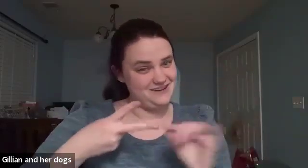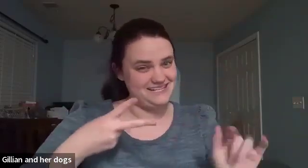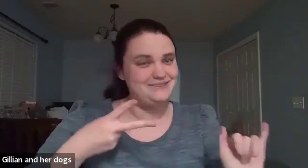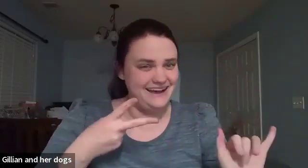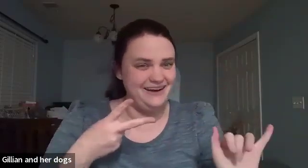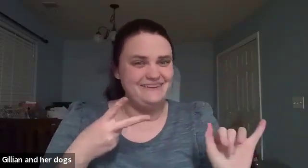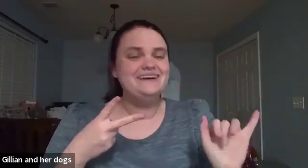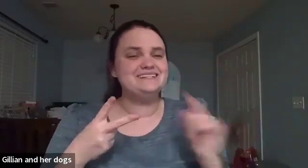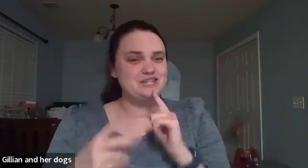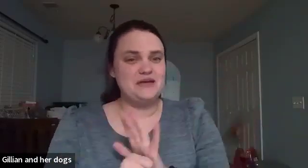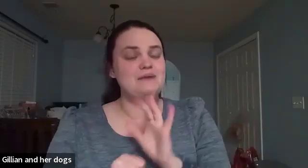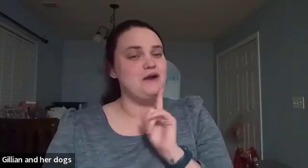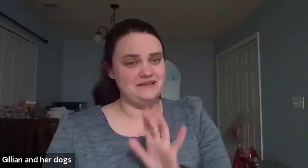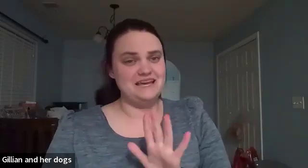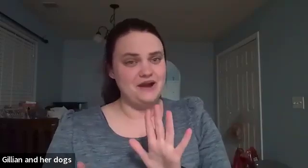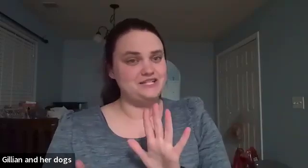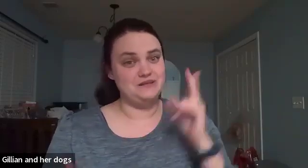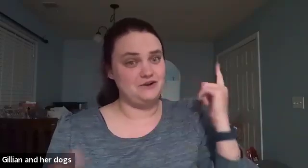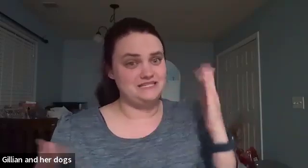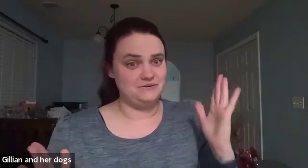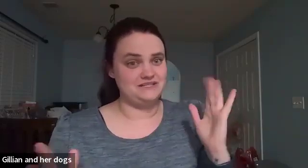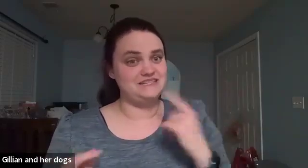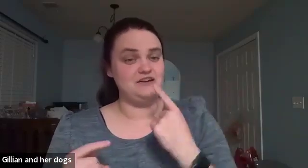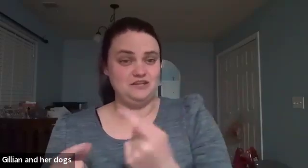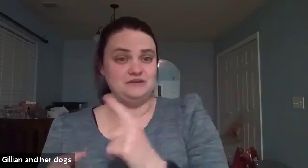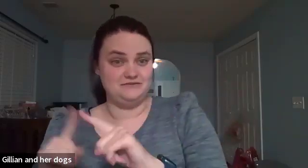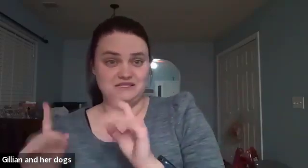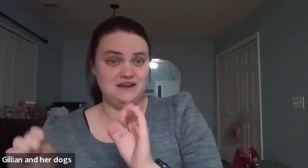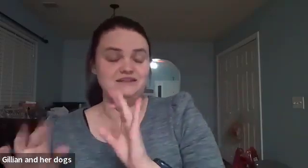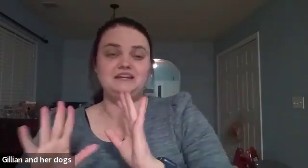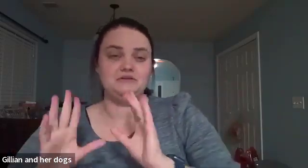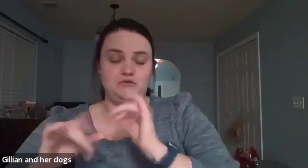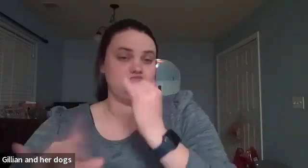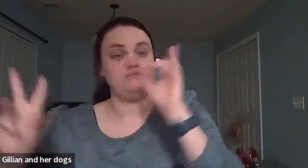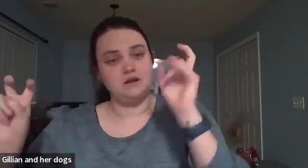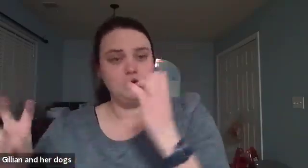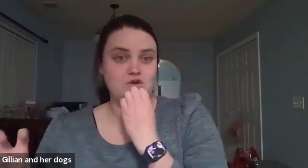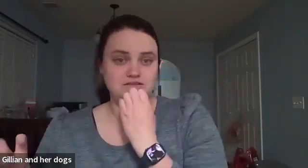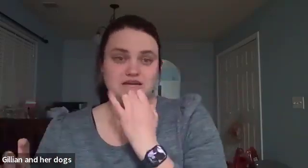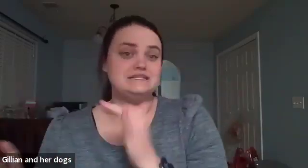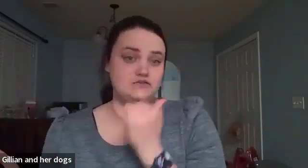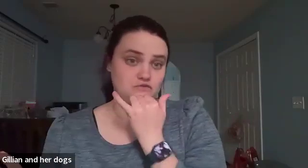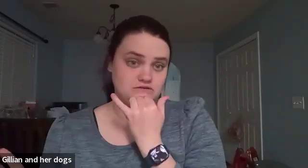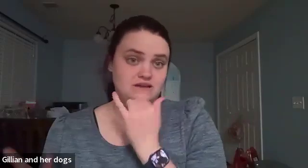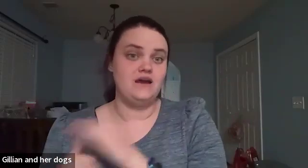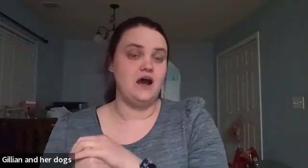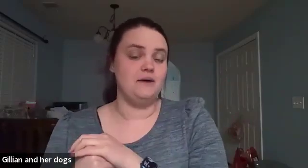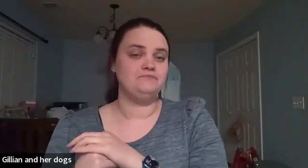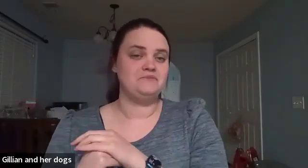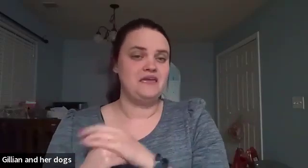one as well to show that I promise I'm not just being a crazy person and telling you a different sign, like, or air quote, wrong sign. It's not the wrong sign.